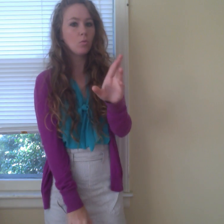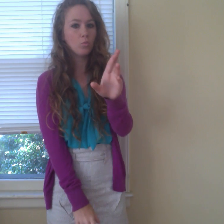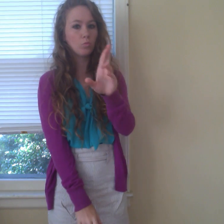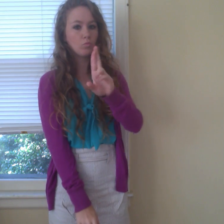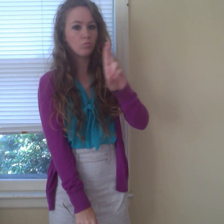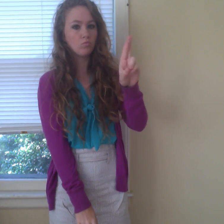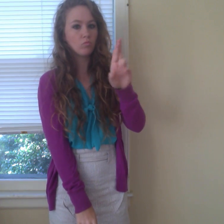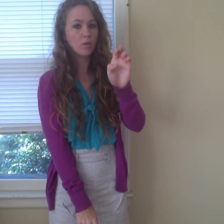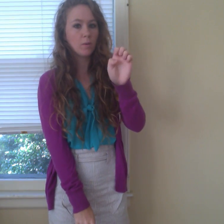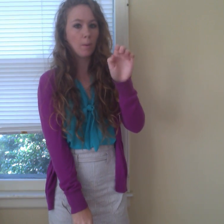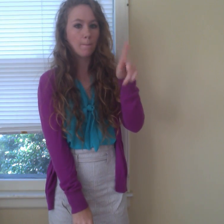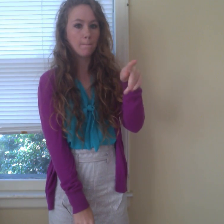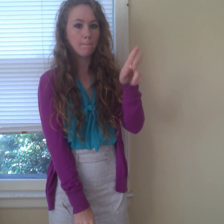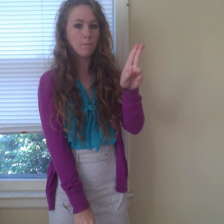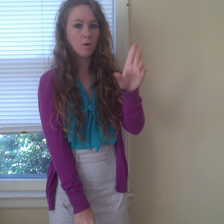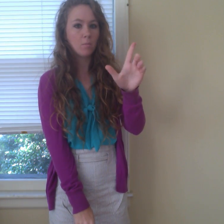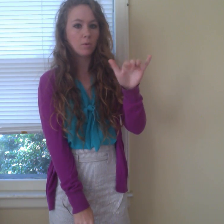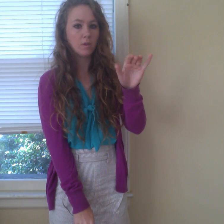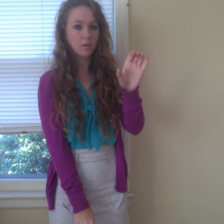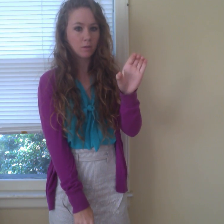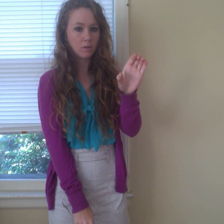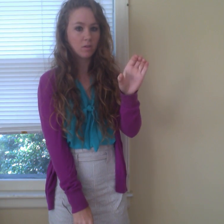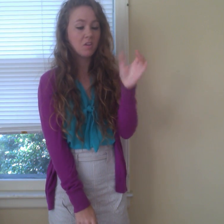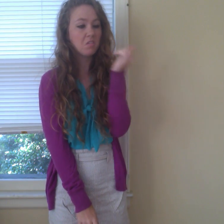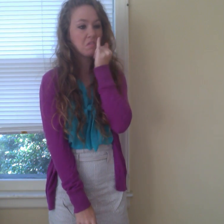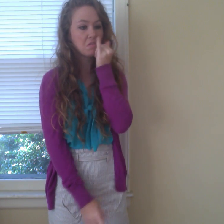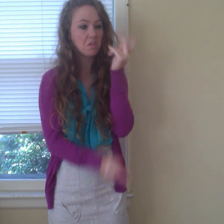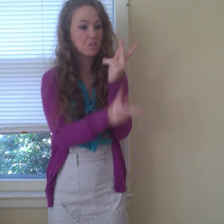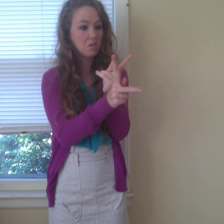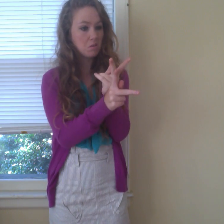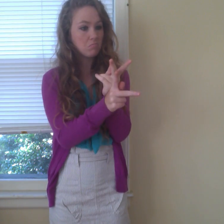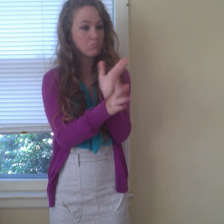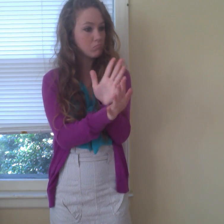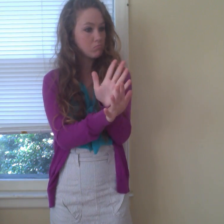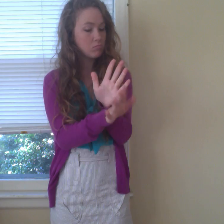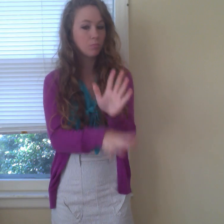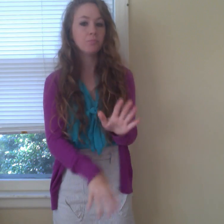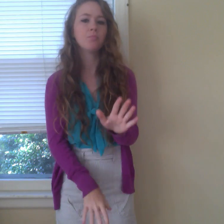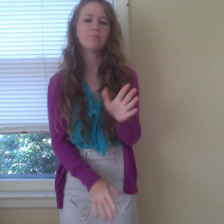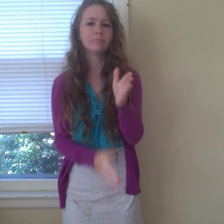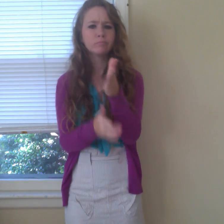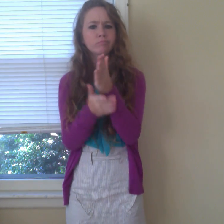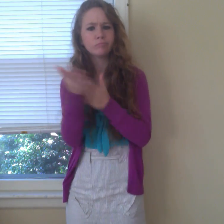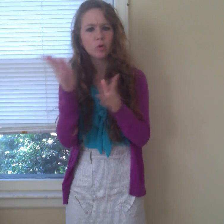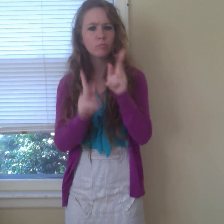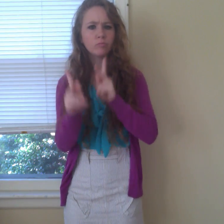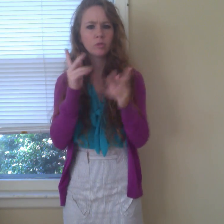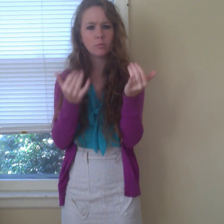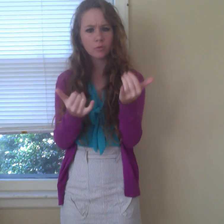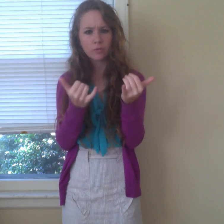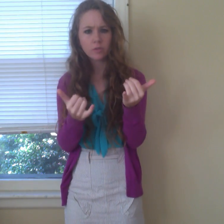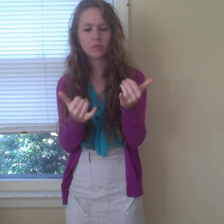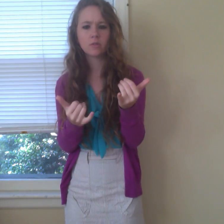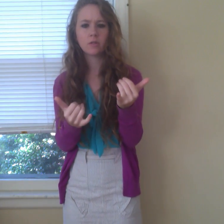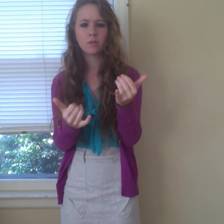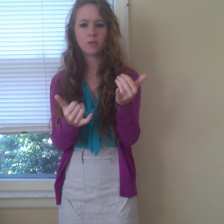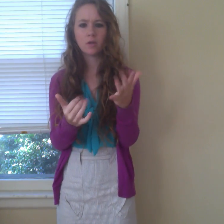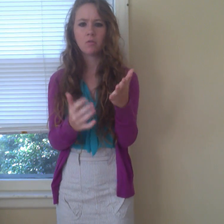is a democracy and not a republic. The difference between these two is essential in understanding Americanism and the